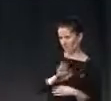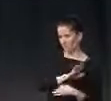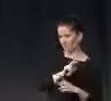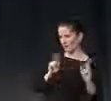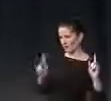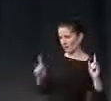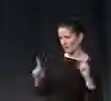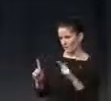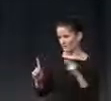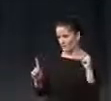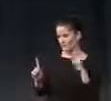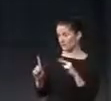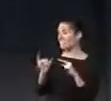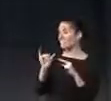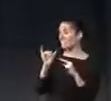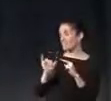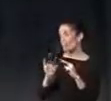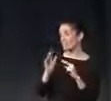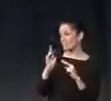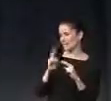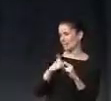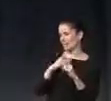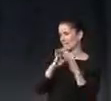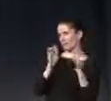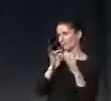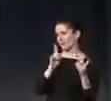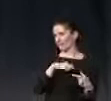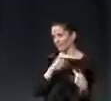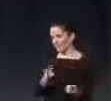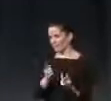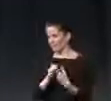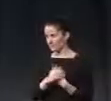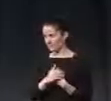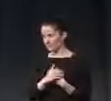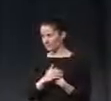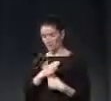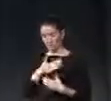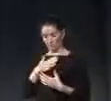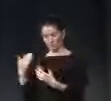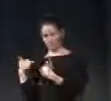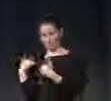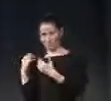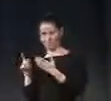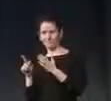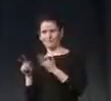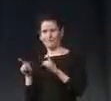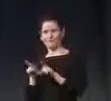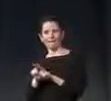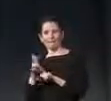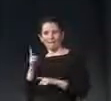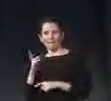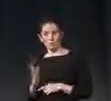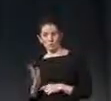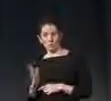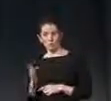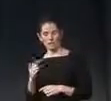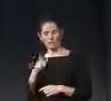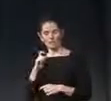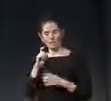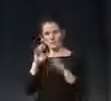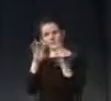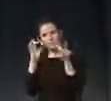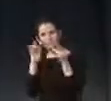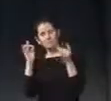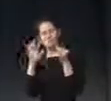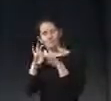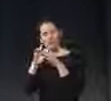history that I've been narrating so far. I take it to be part of my job as a historian to tell stories about different ways